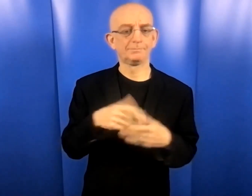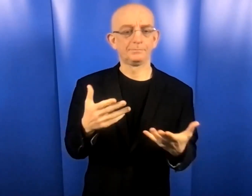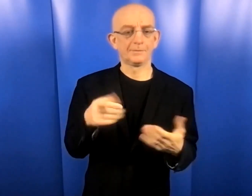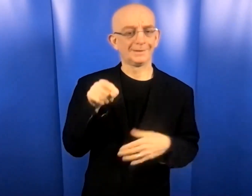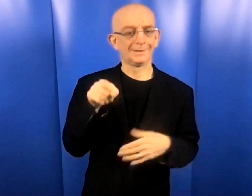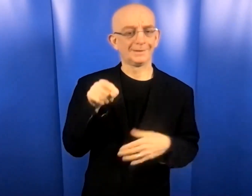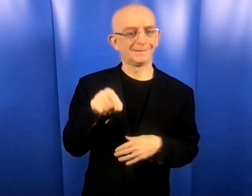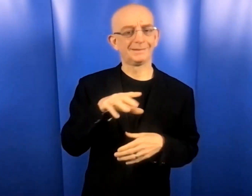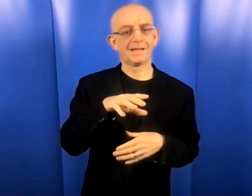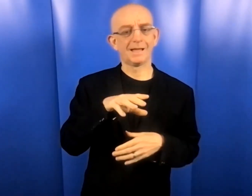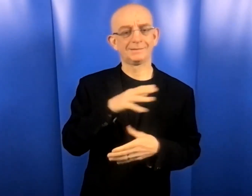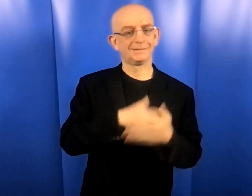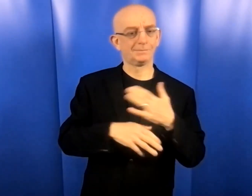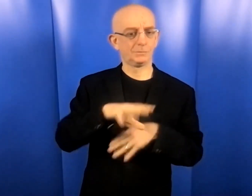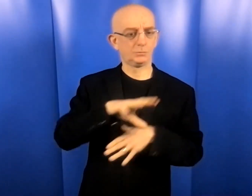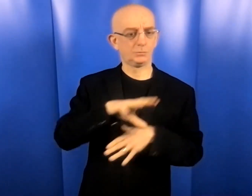education policy.